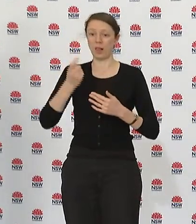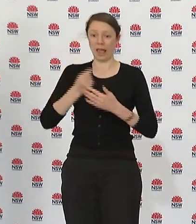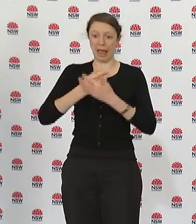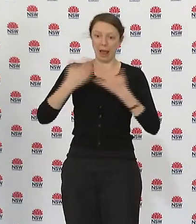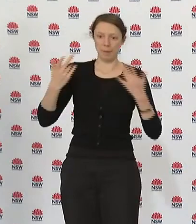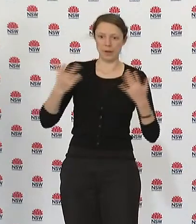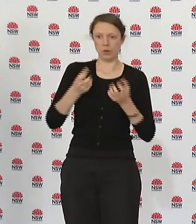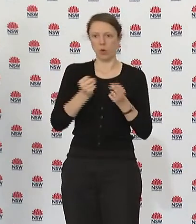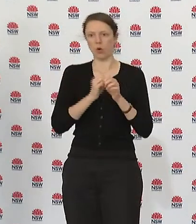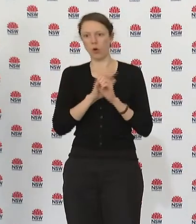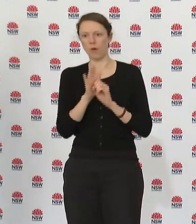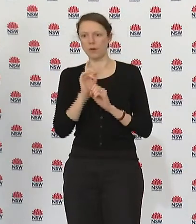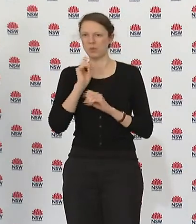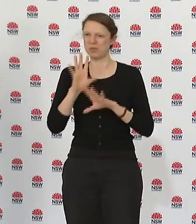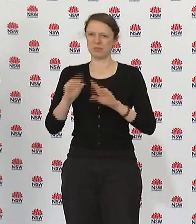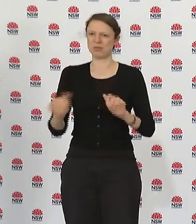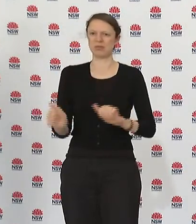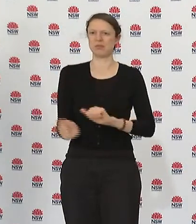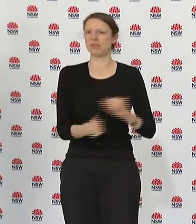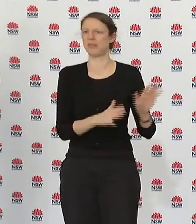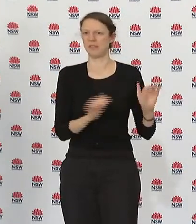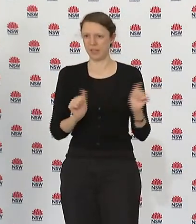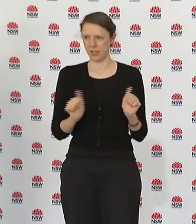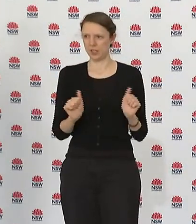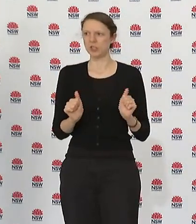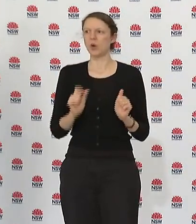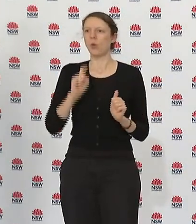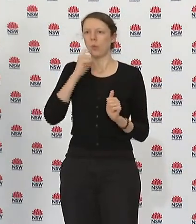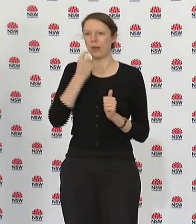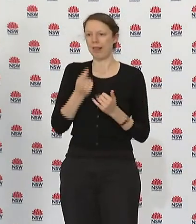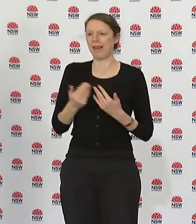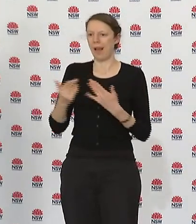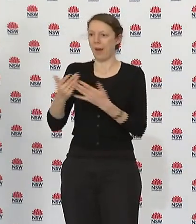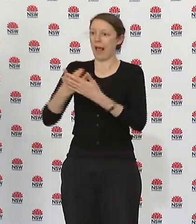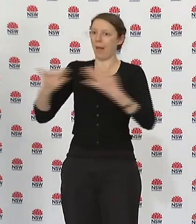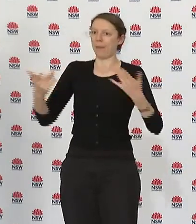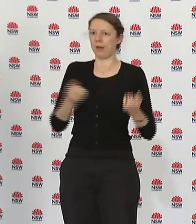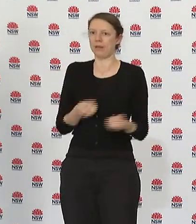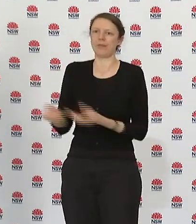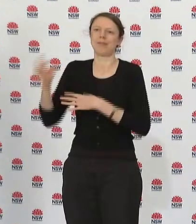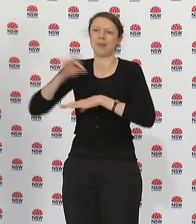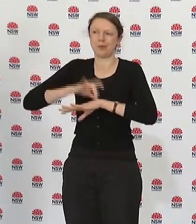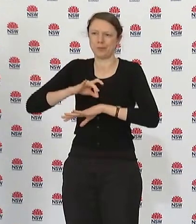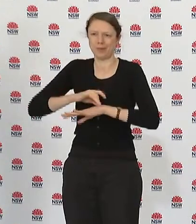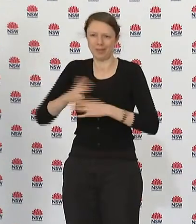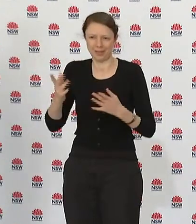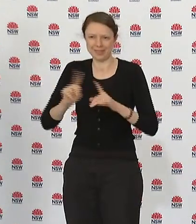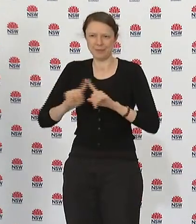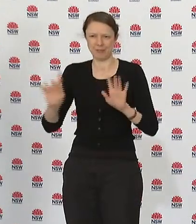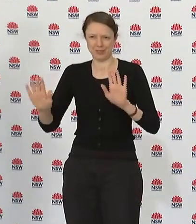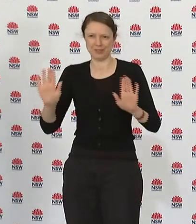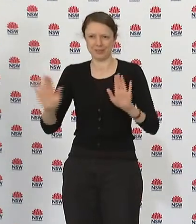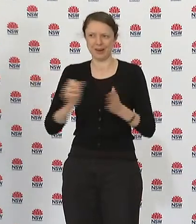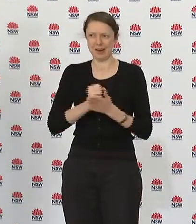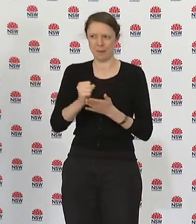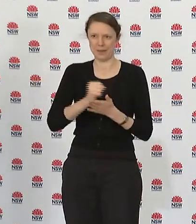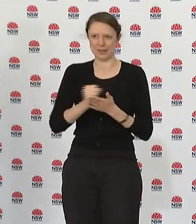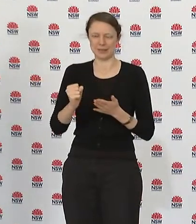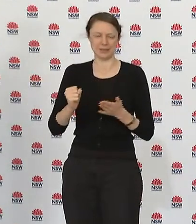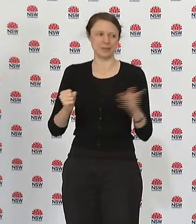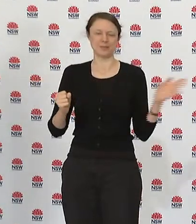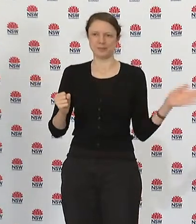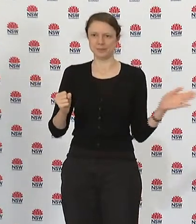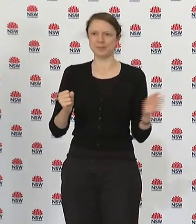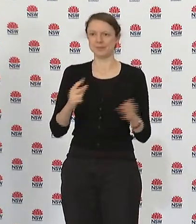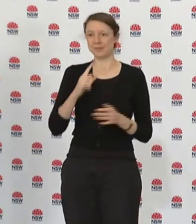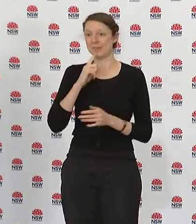there when we have a much greater proportion of our population vaccinated. And can I stress that vaccination is